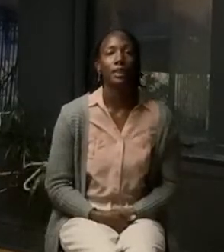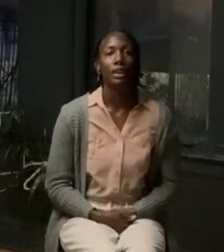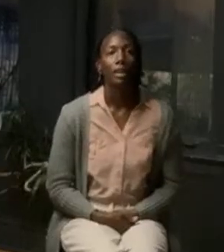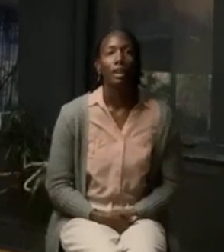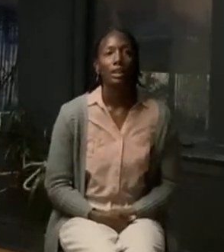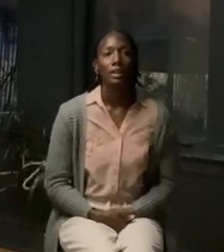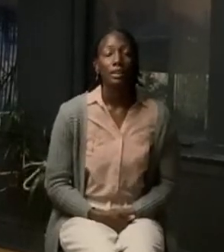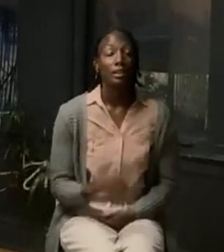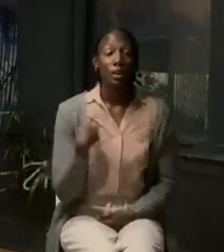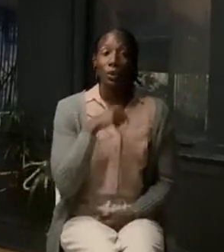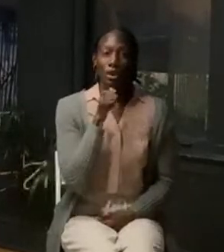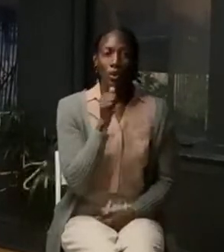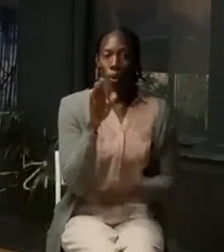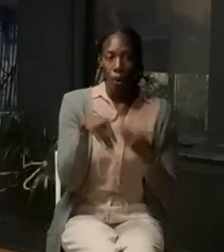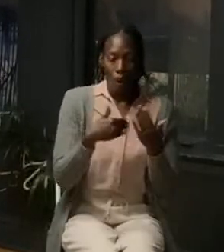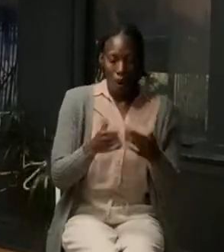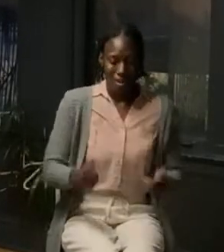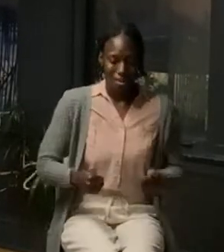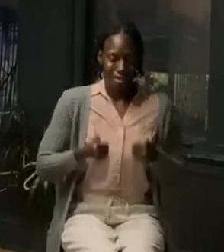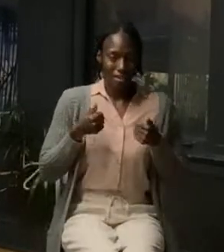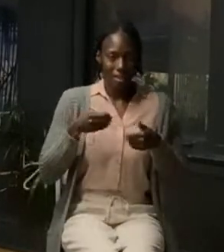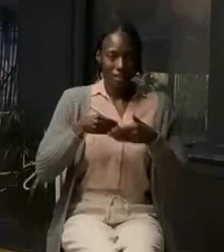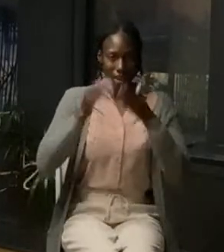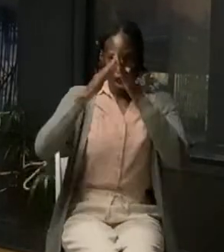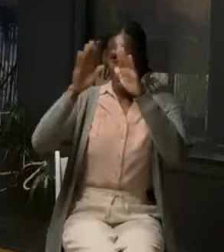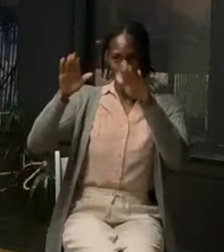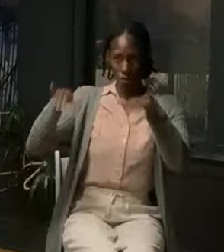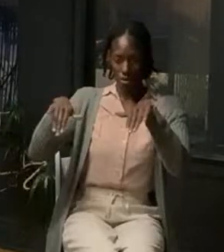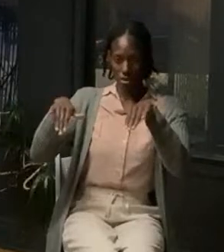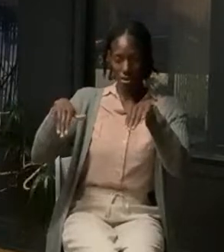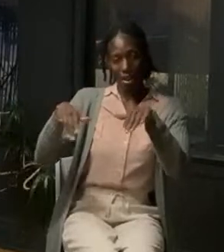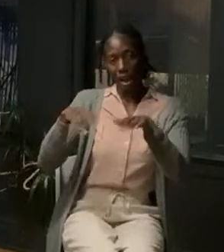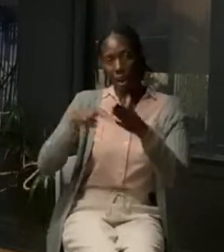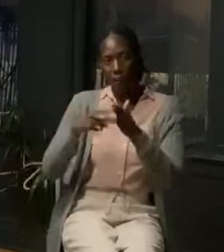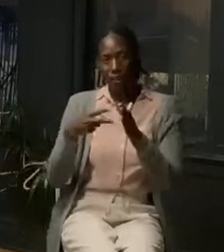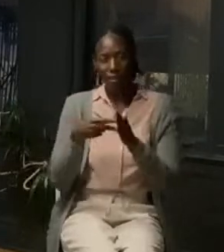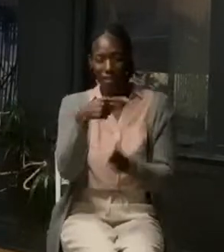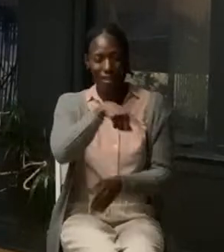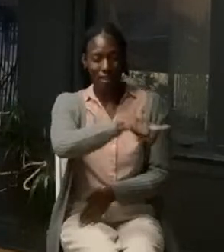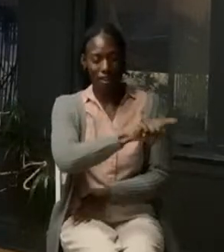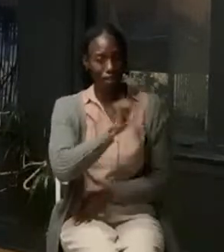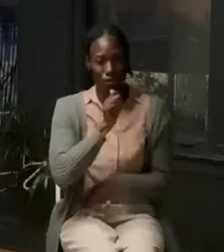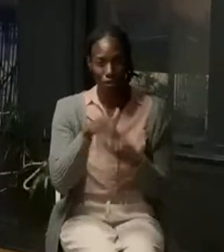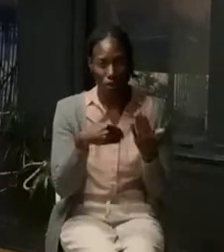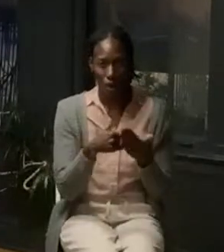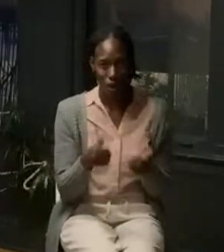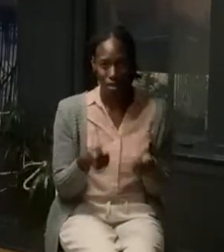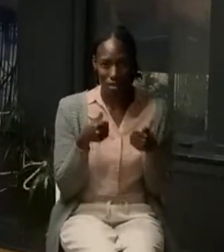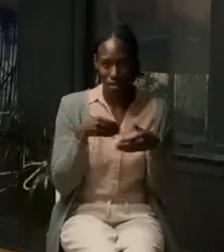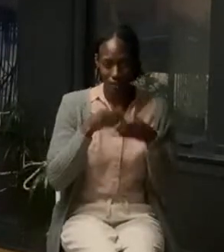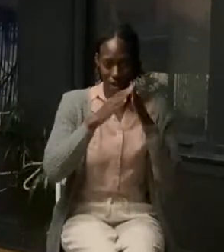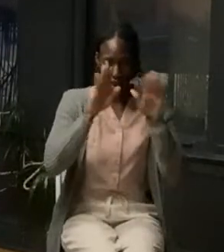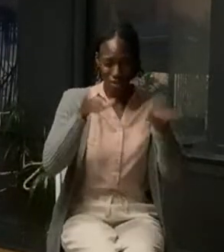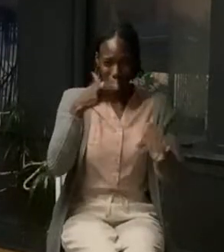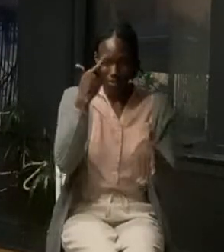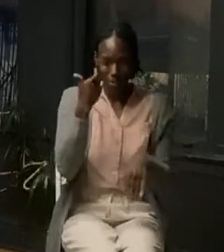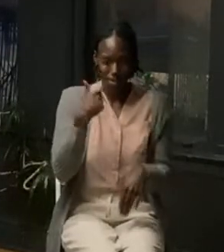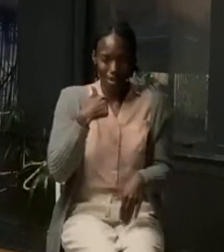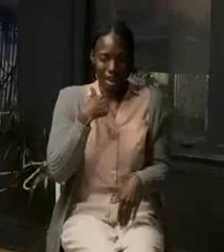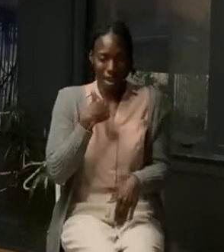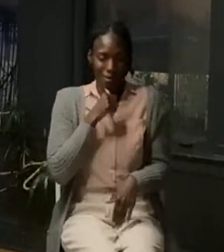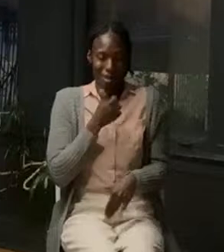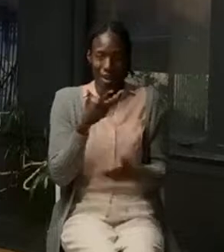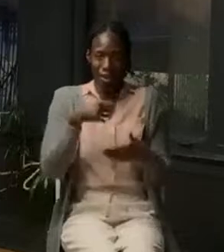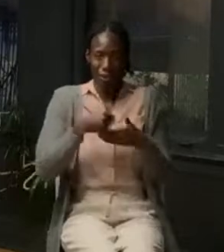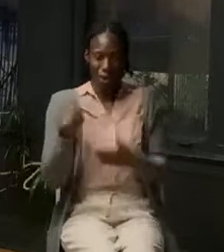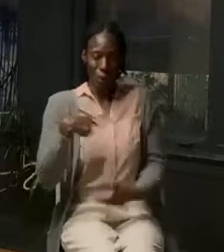We don't all live in houses. I mean, they don't all live in houses because I'm not a we anymore, and